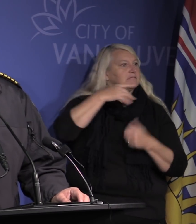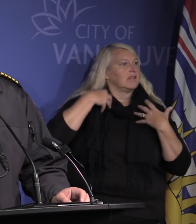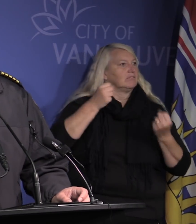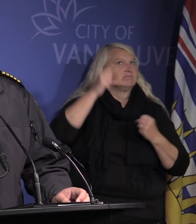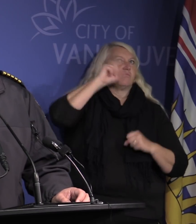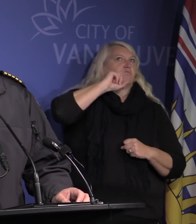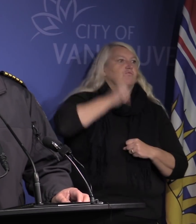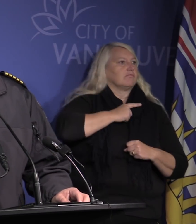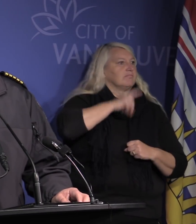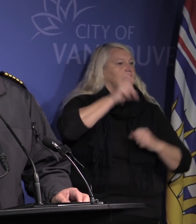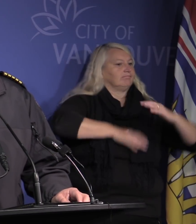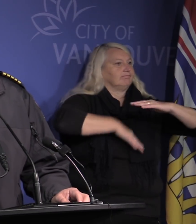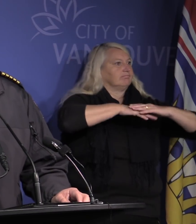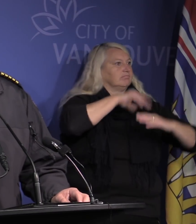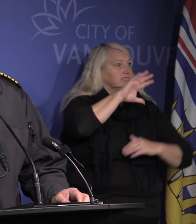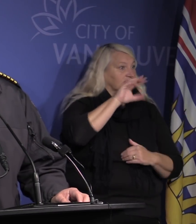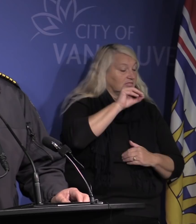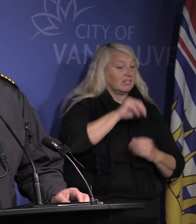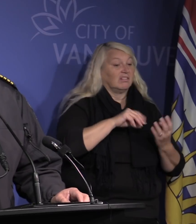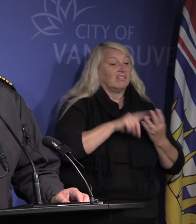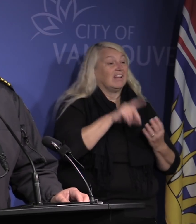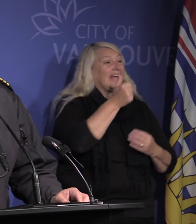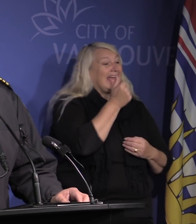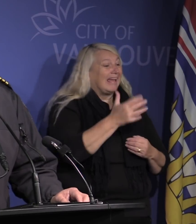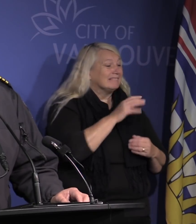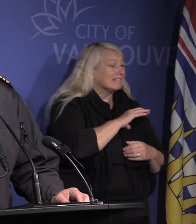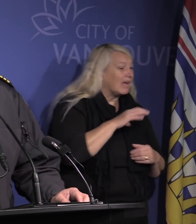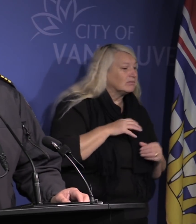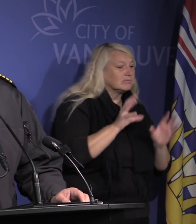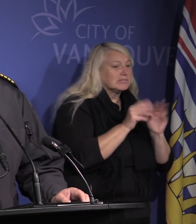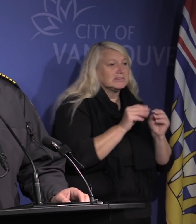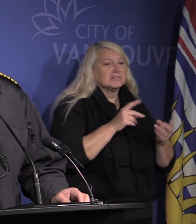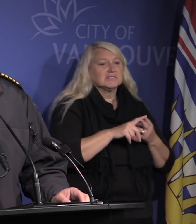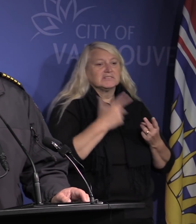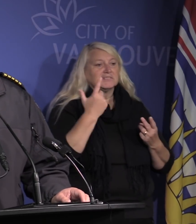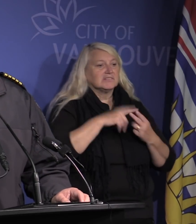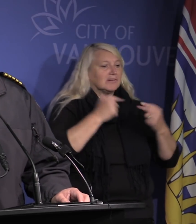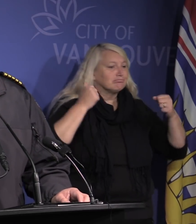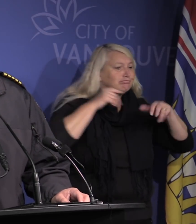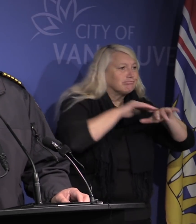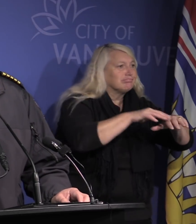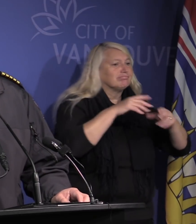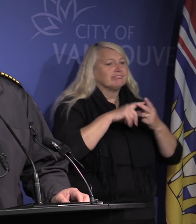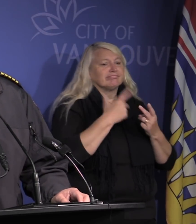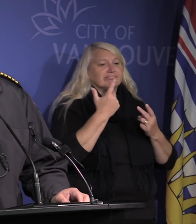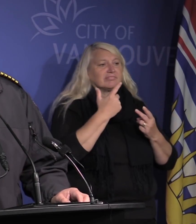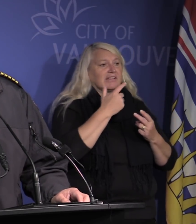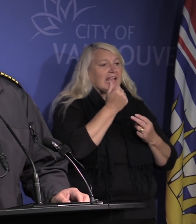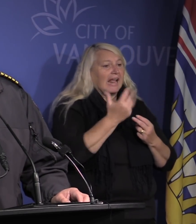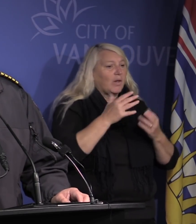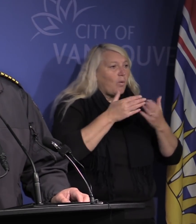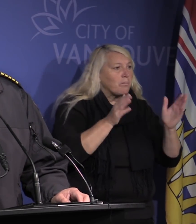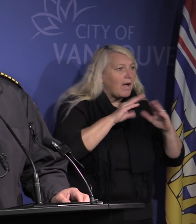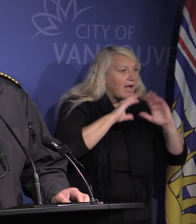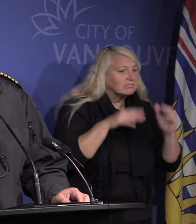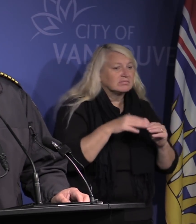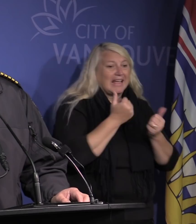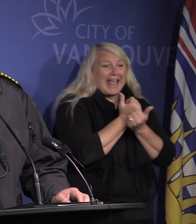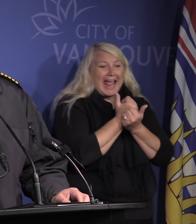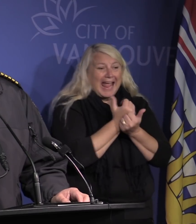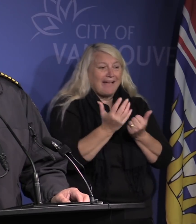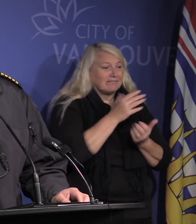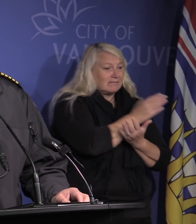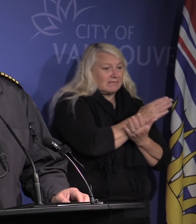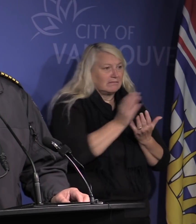Council-appointed advisory meetings, open houses, workshops, pop-up and street activities, and rezoning open houses are